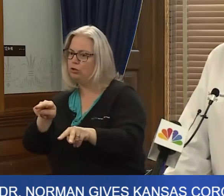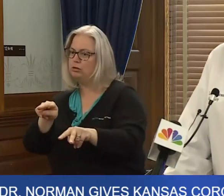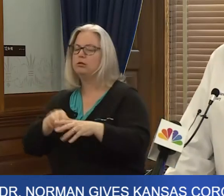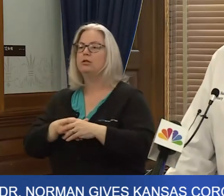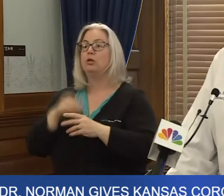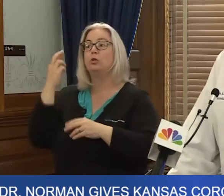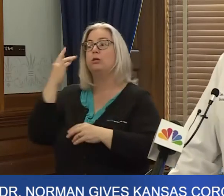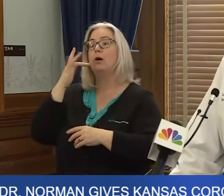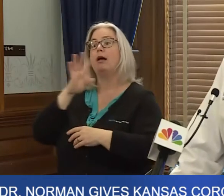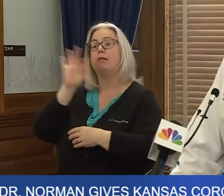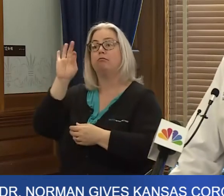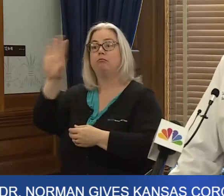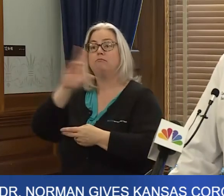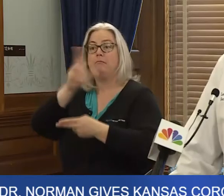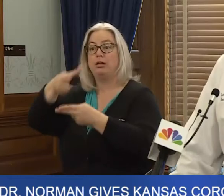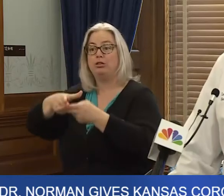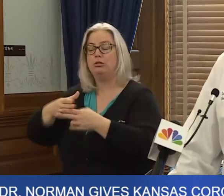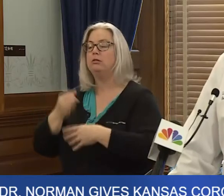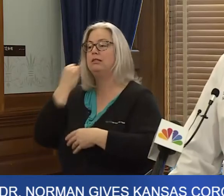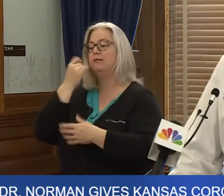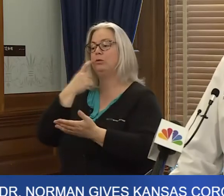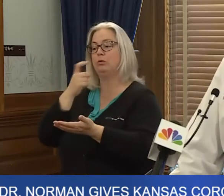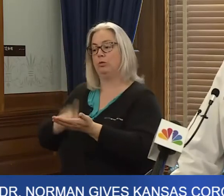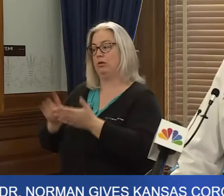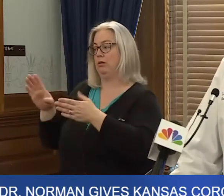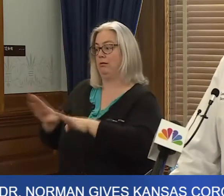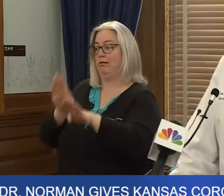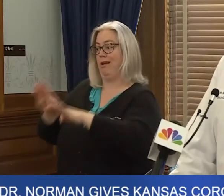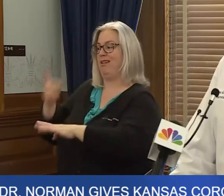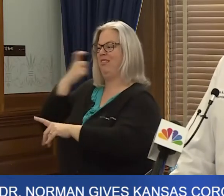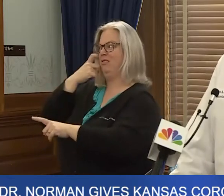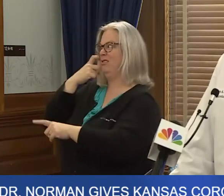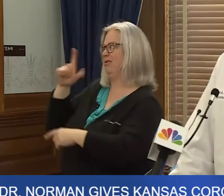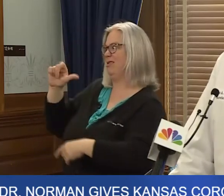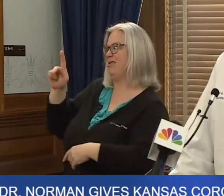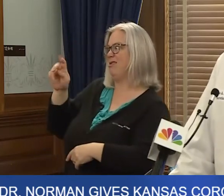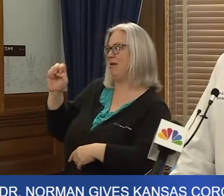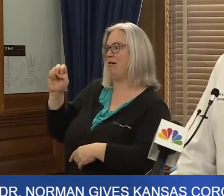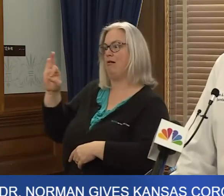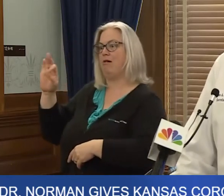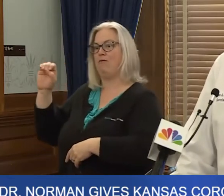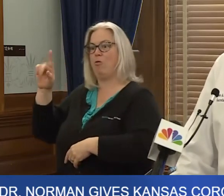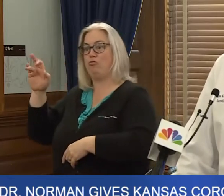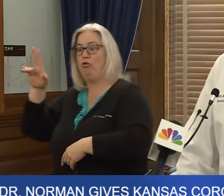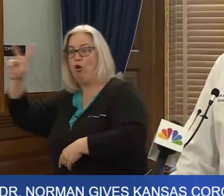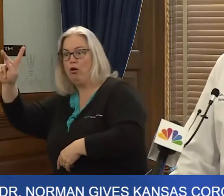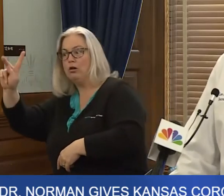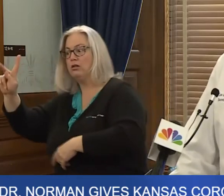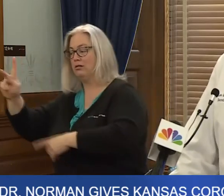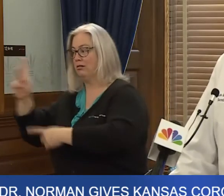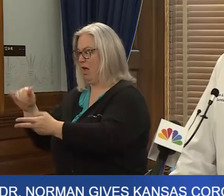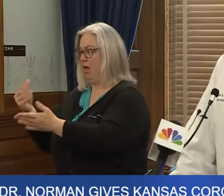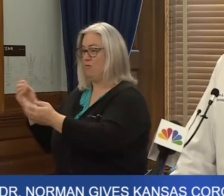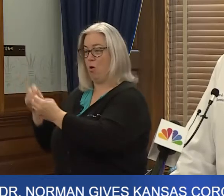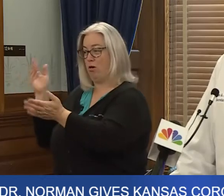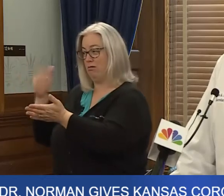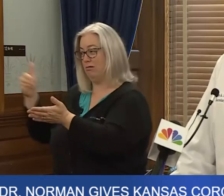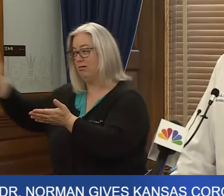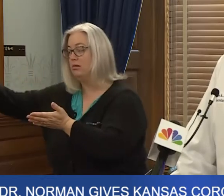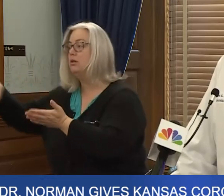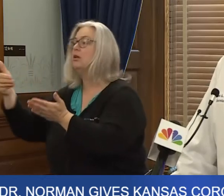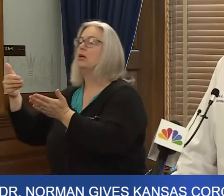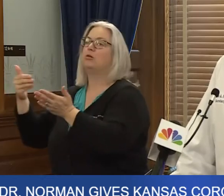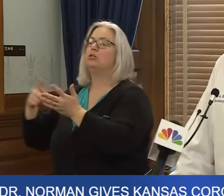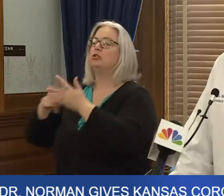I say that is because if we see the conduct that we saw like at the Lake of the Ozarks, we're going to see an increase, and perhaps a